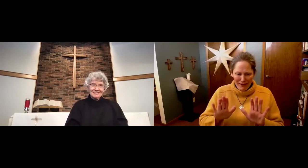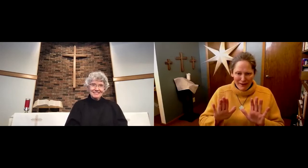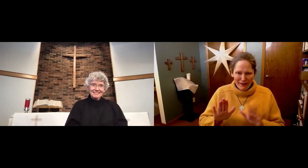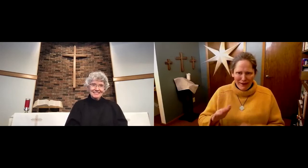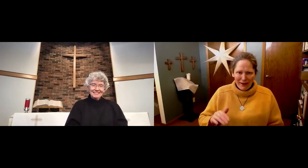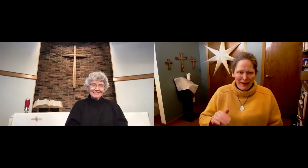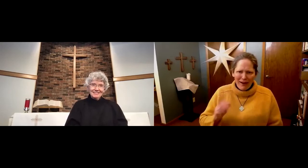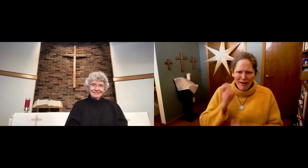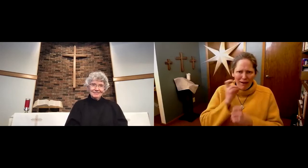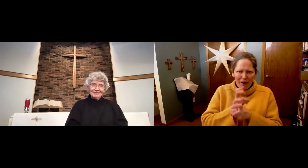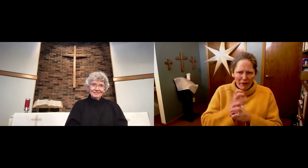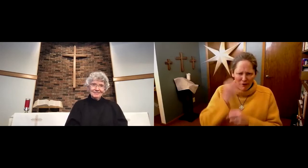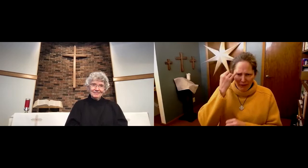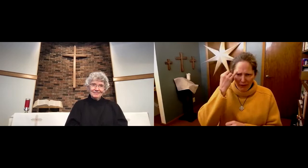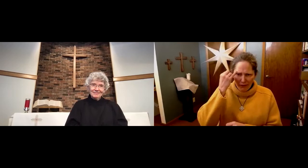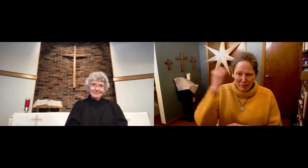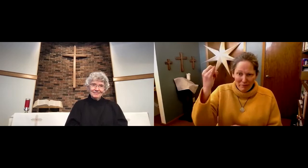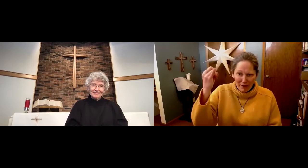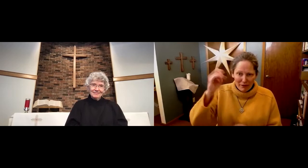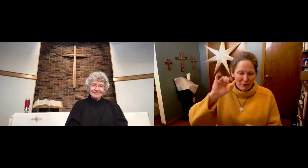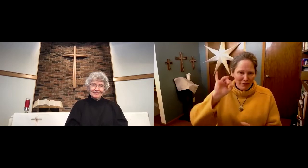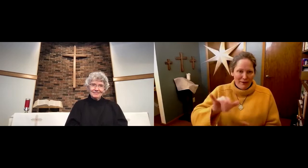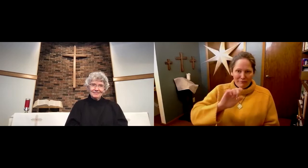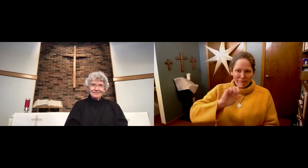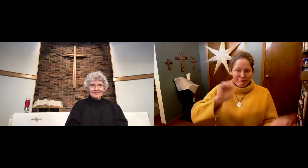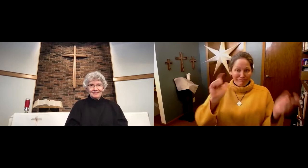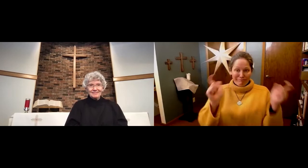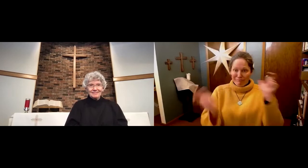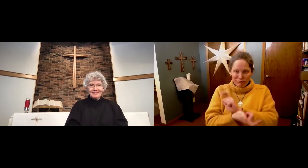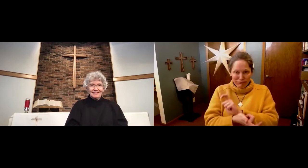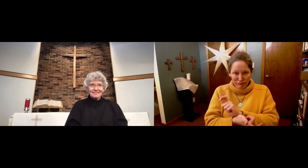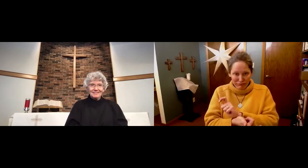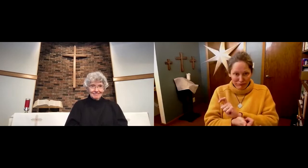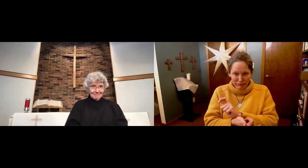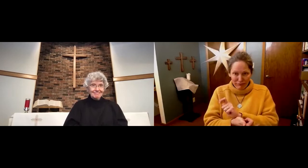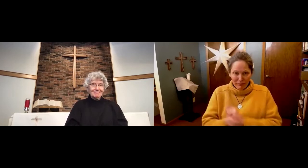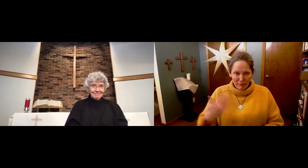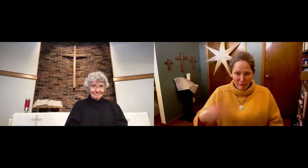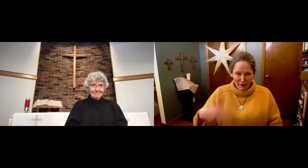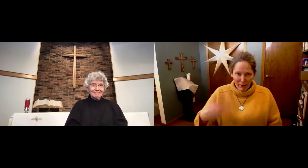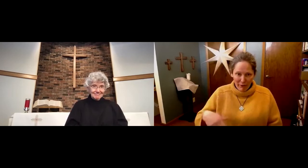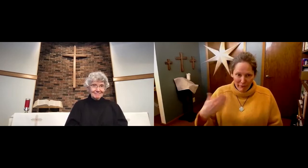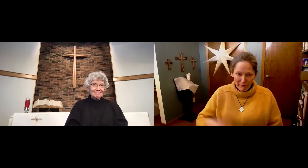Michelle's saying, wow, that's amazing and really hard to imagine.